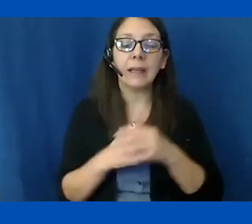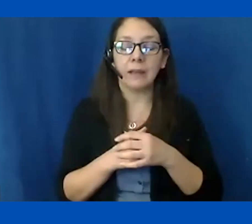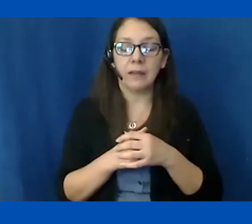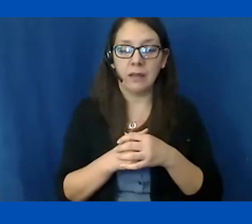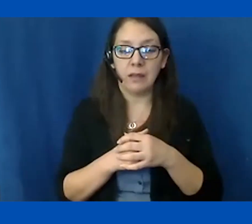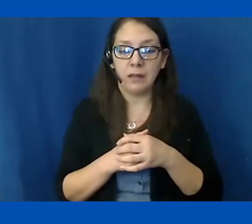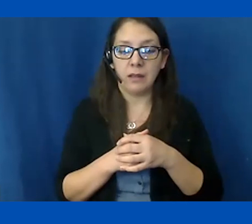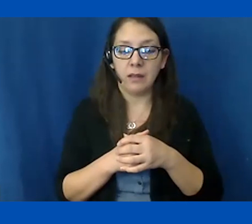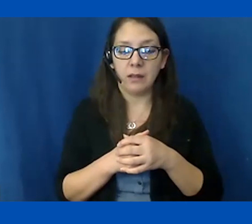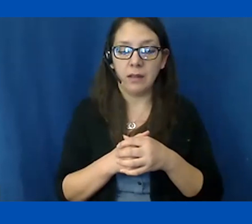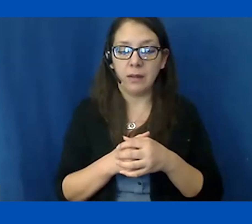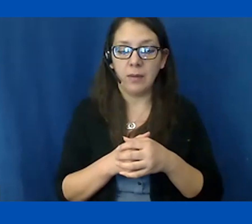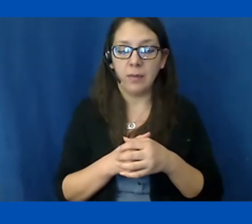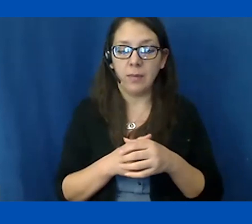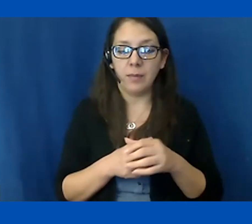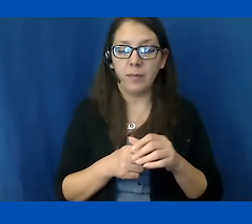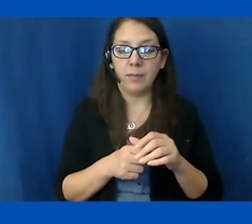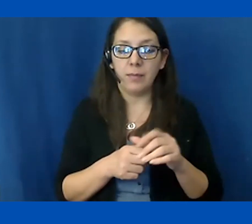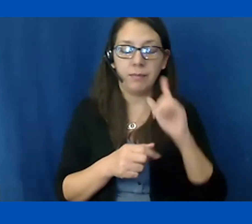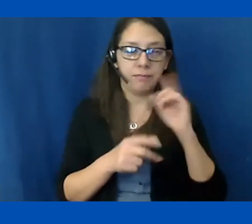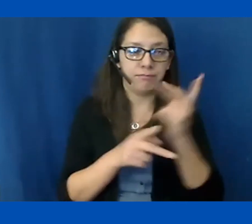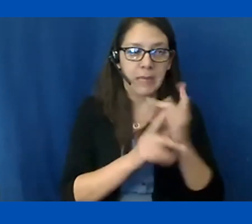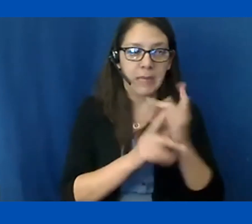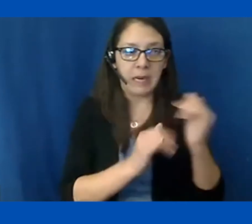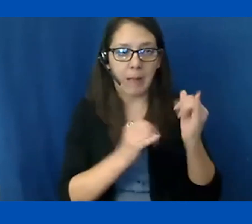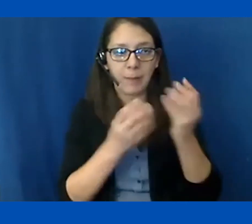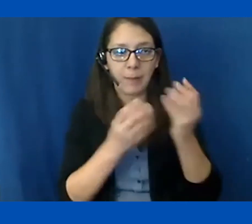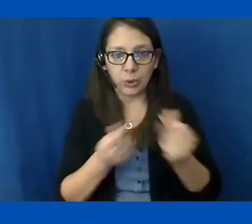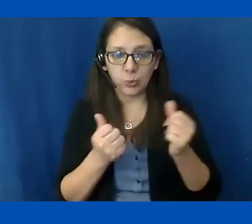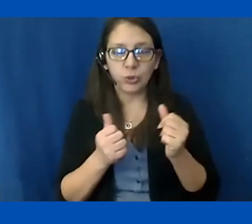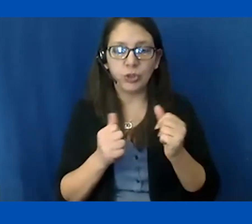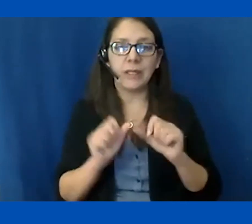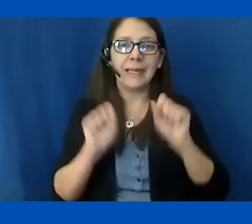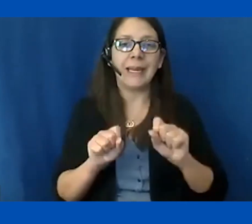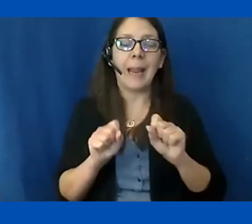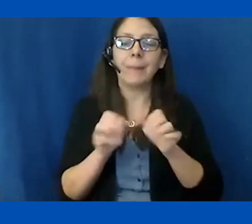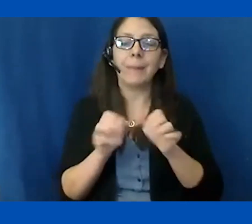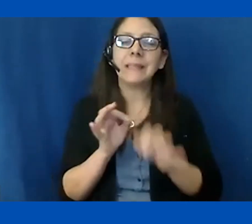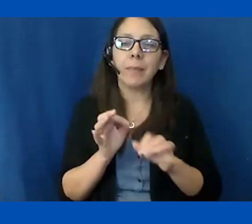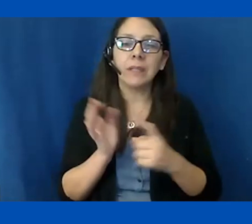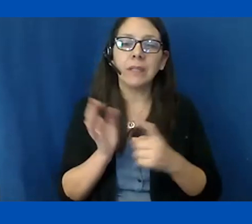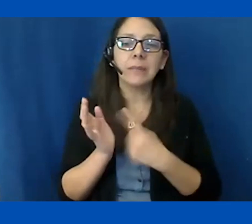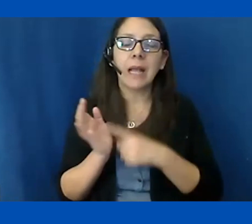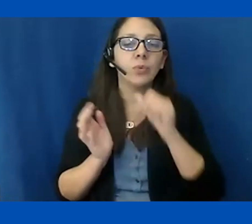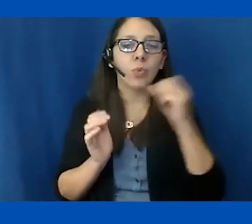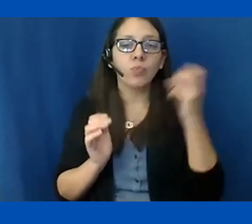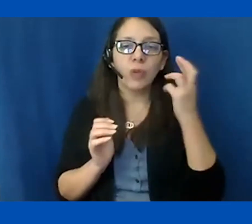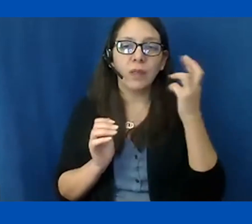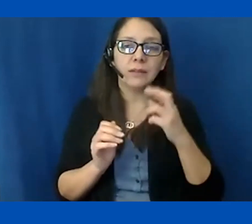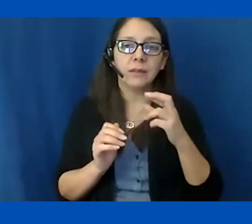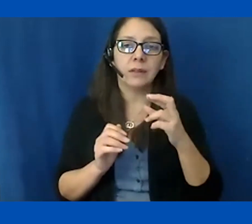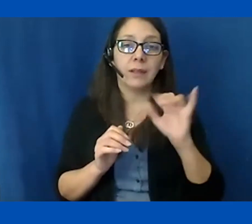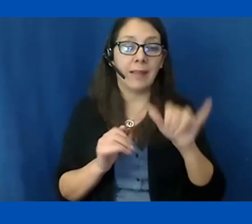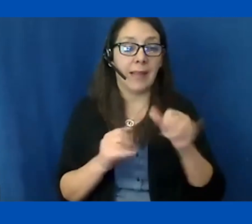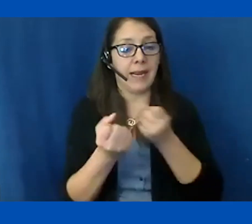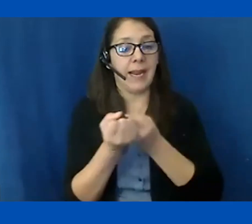working towards that common solution it can be very, very simple. Or sometimes you don't even realize that the